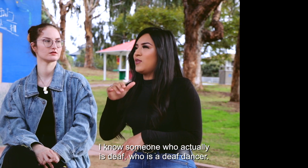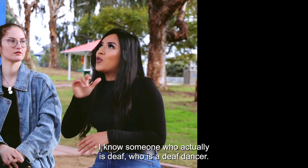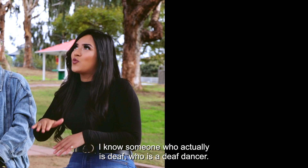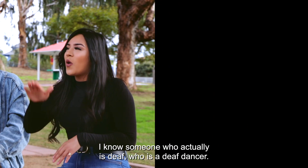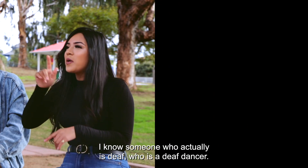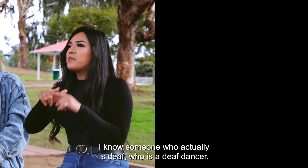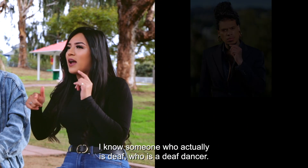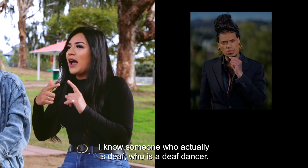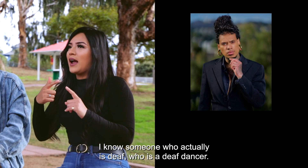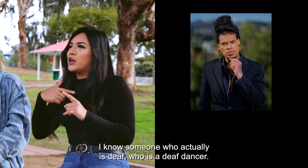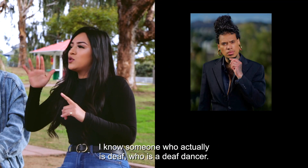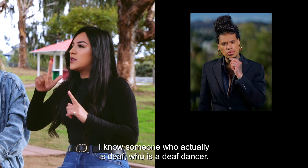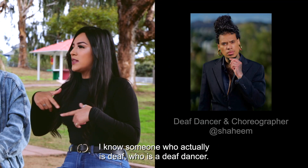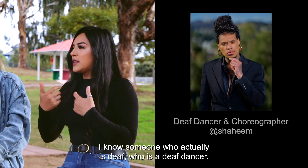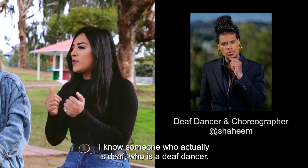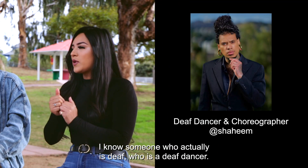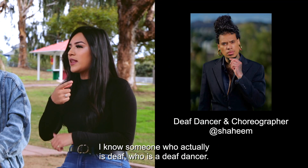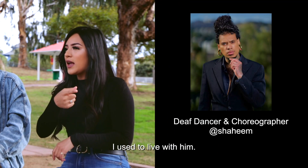and